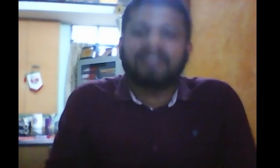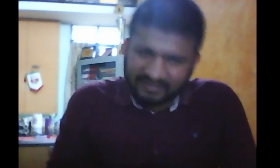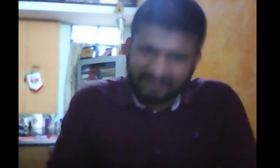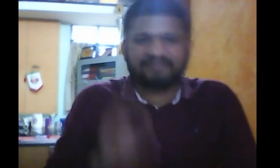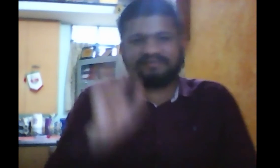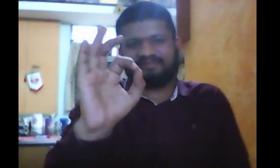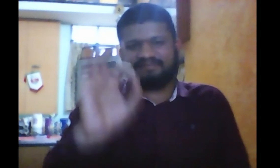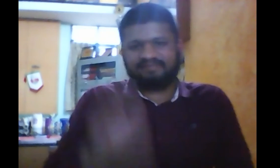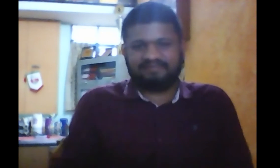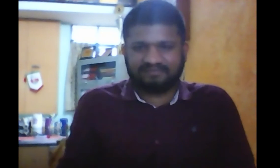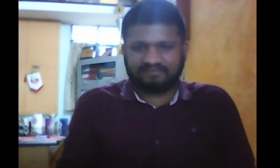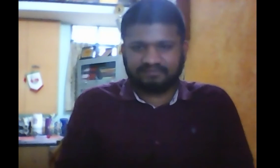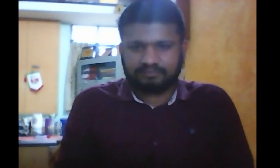Very good, very good.